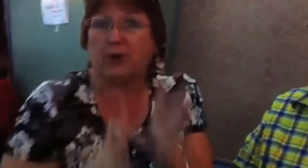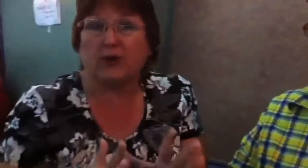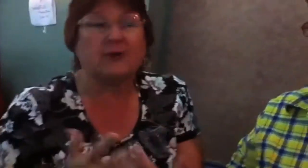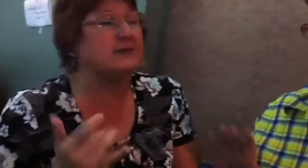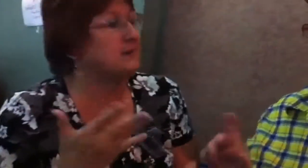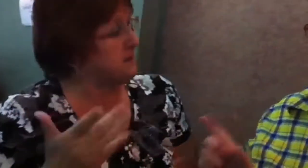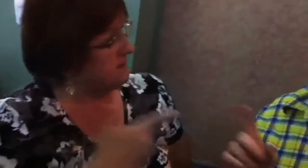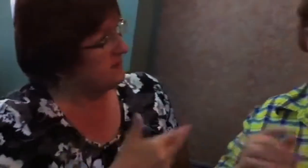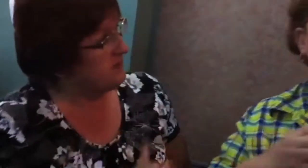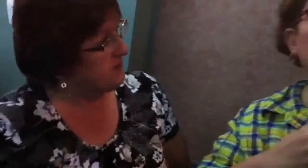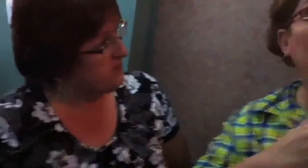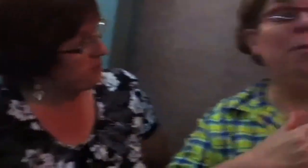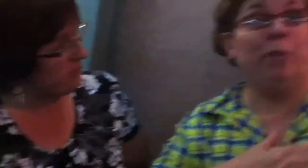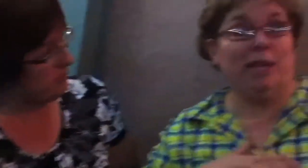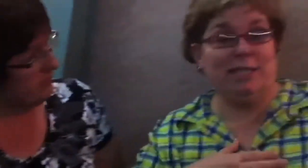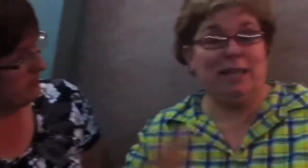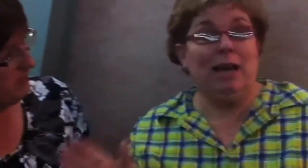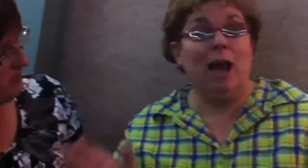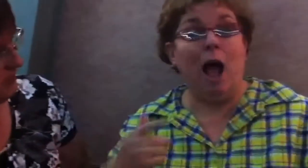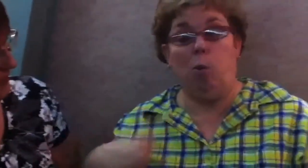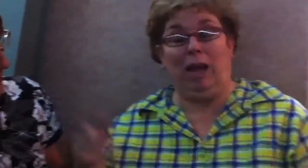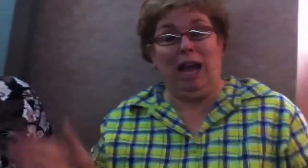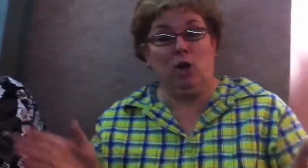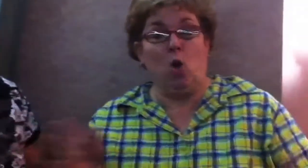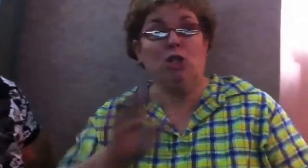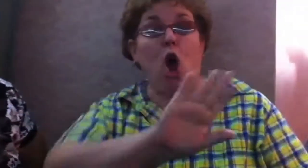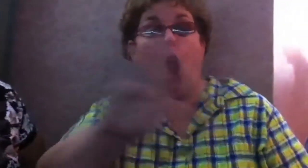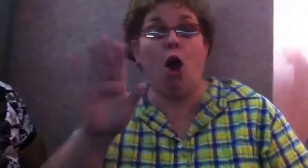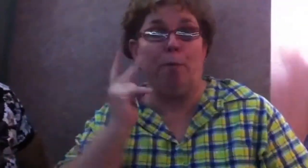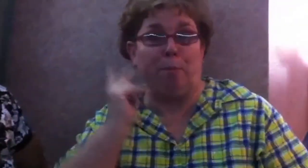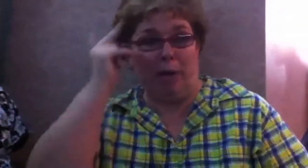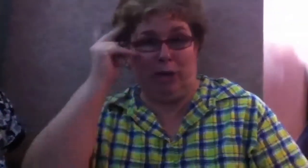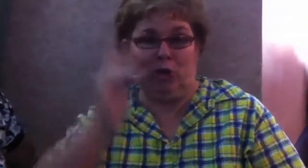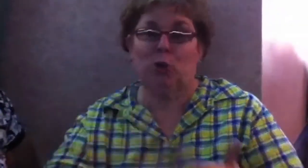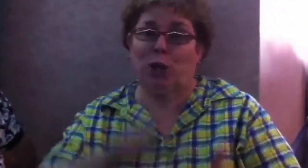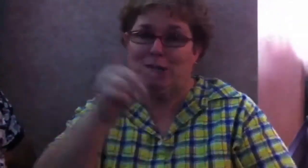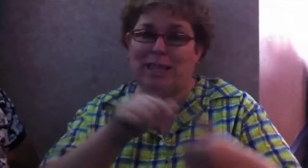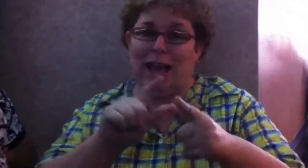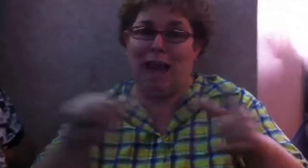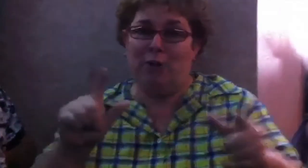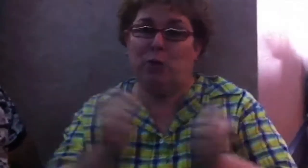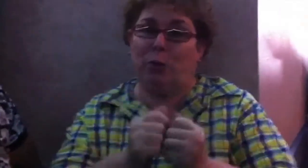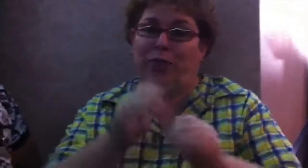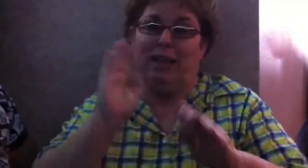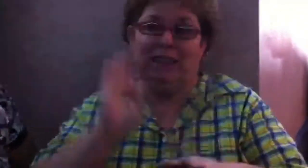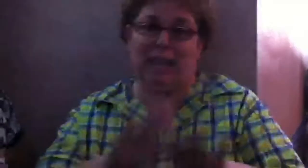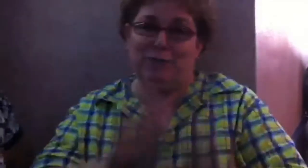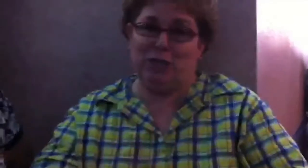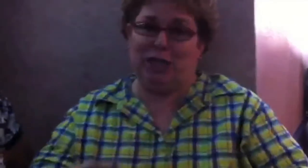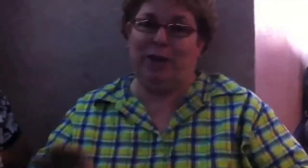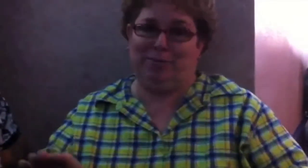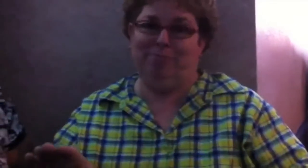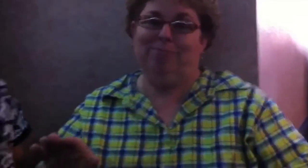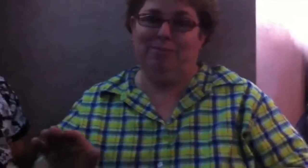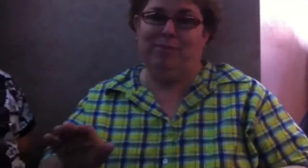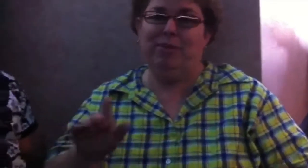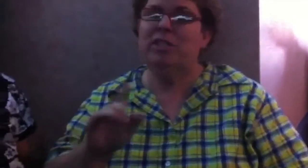interpreters. This freaking course for parents who are allowed to have students.